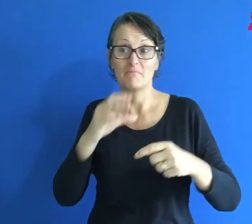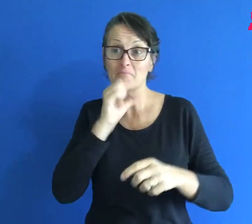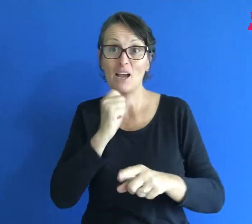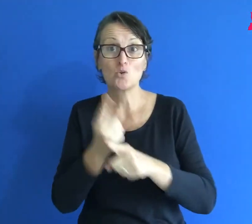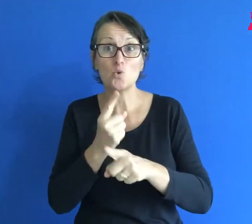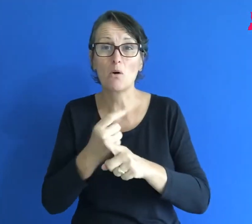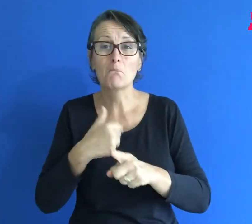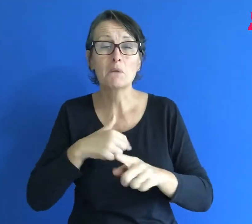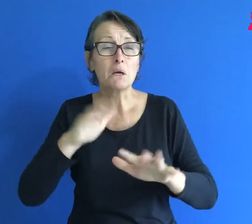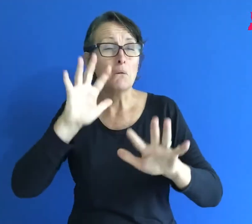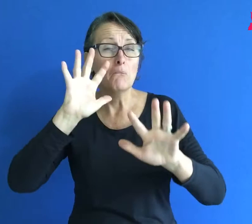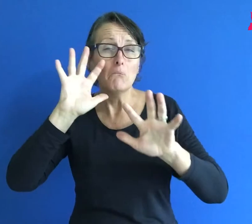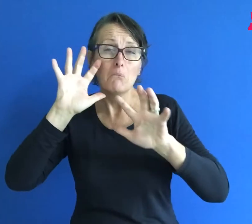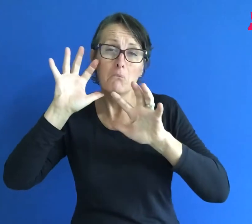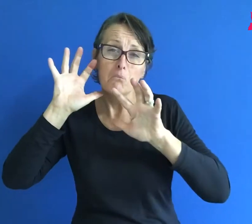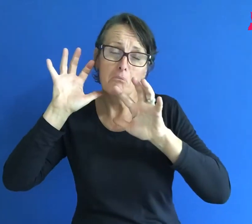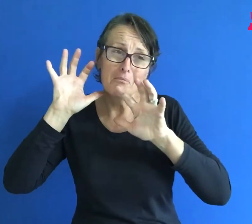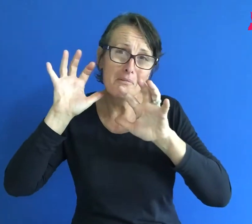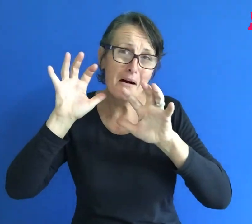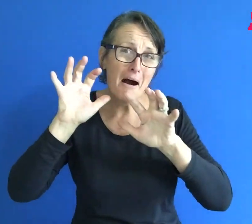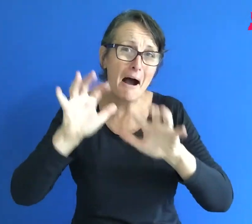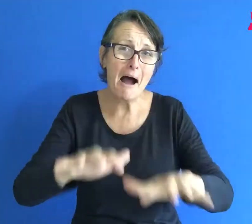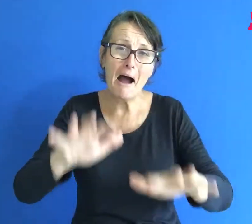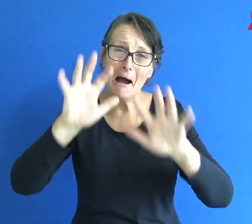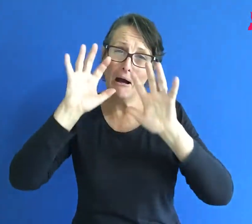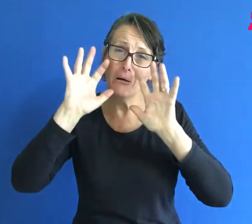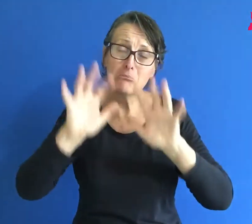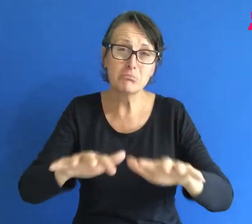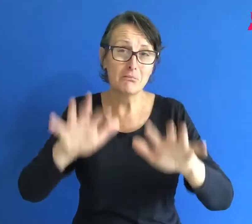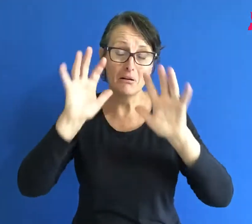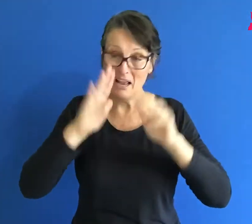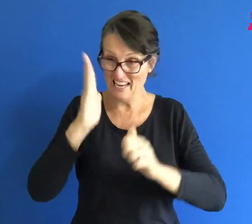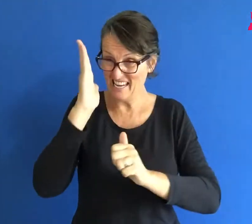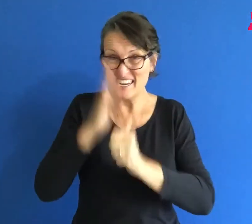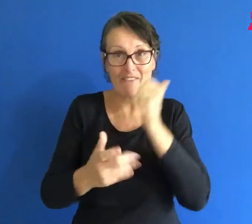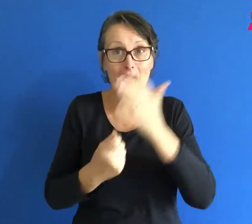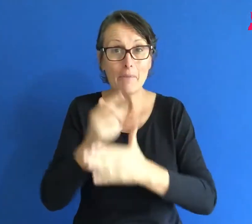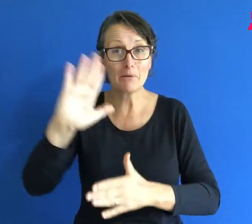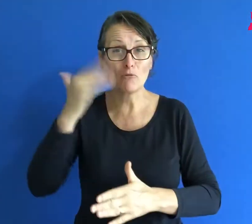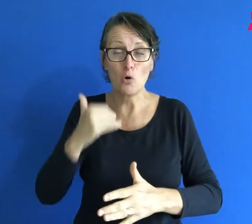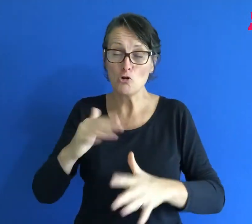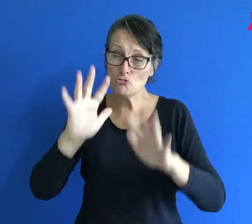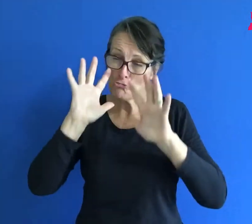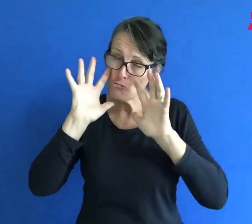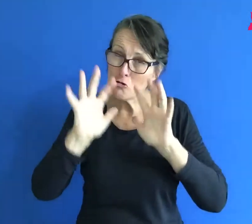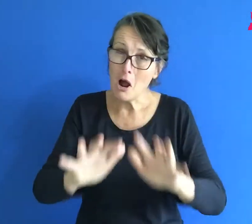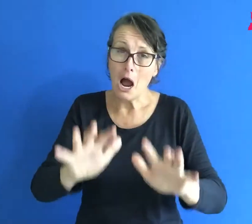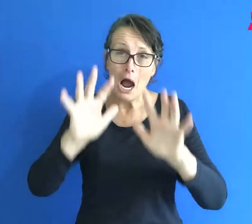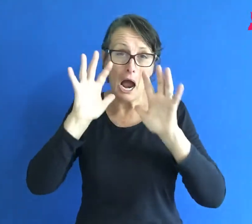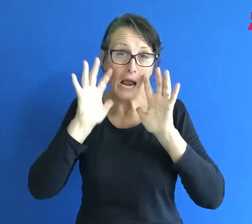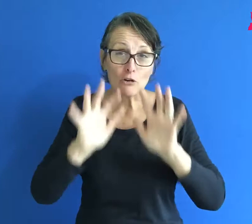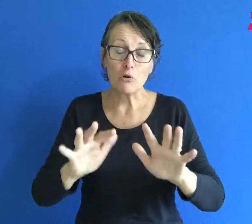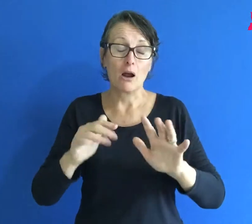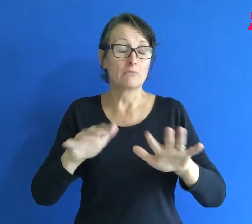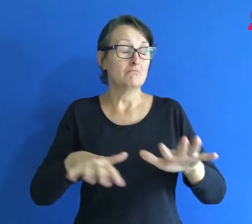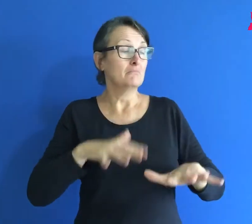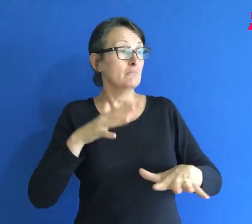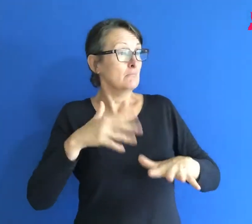It was almost like throwing up tears. I wasn't crying, I was throwing up tears. and I looked up and I could see